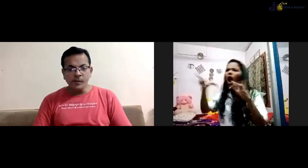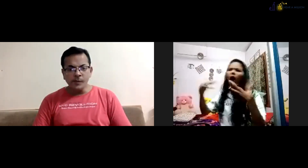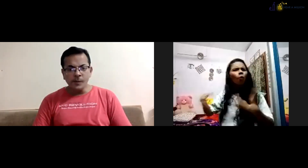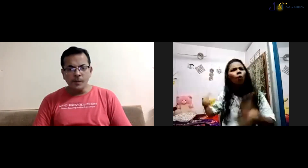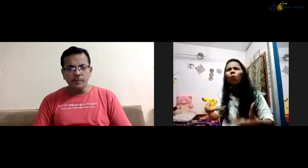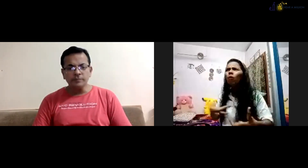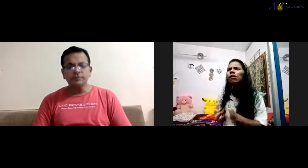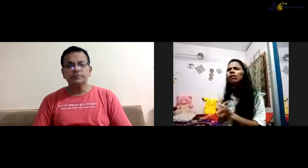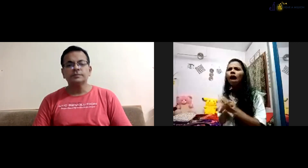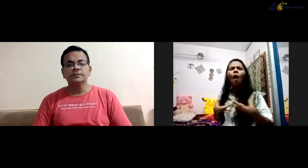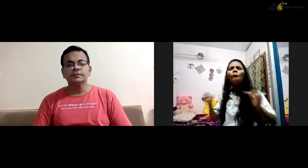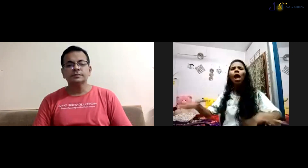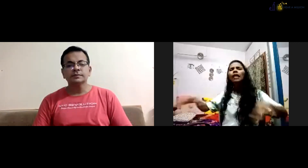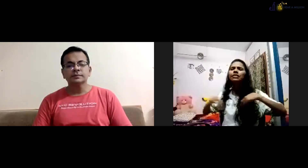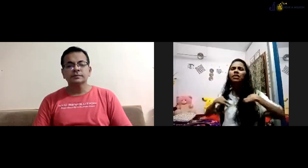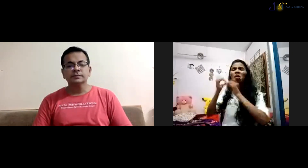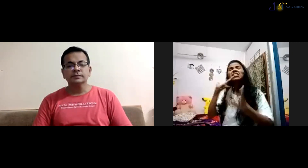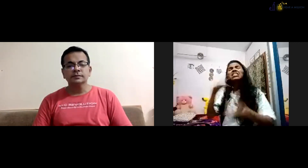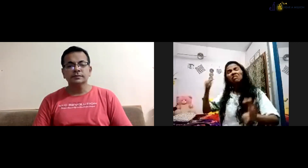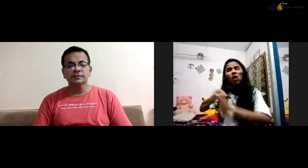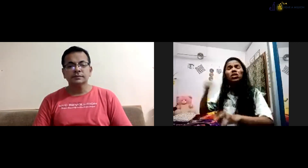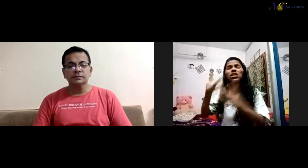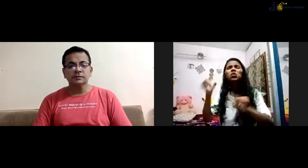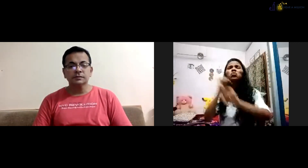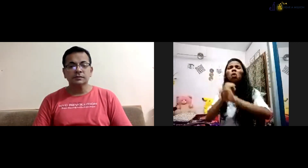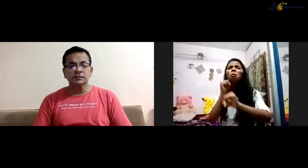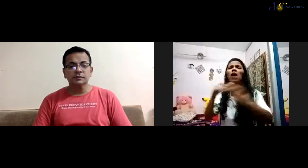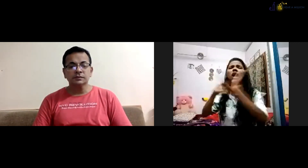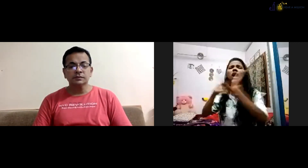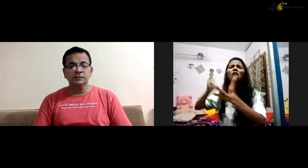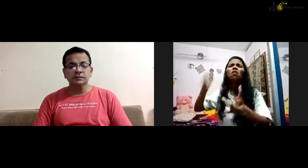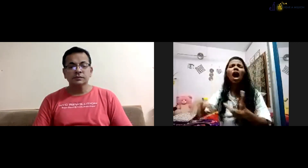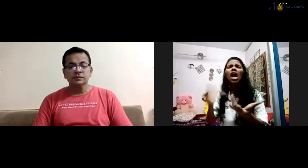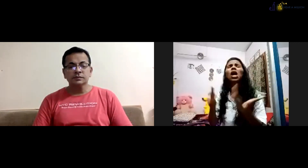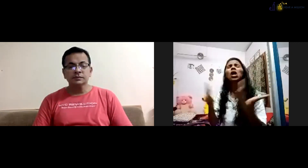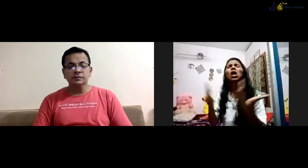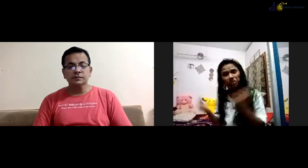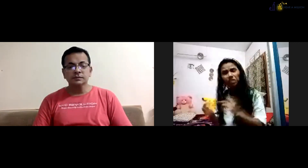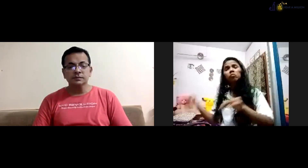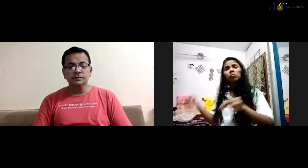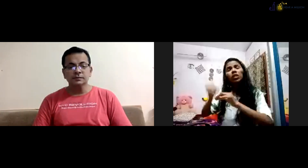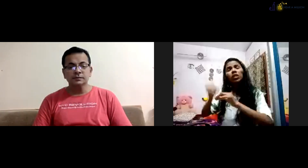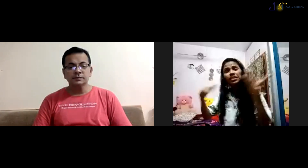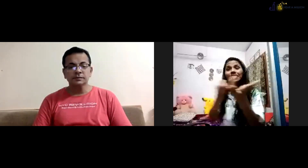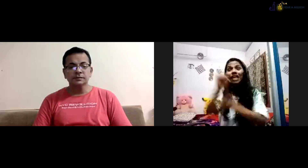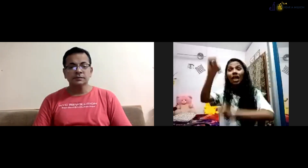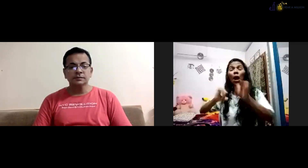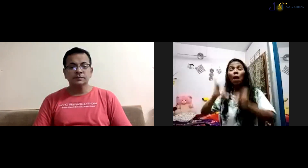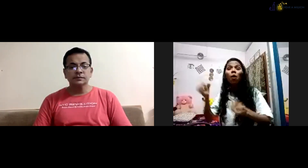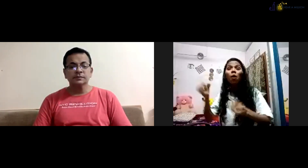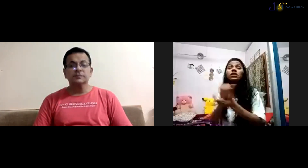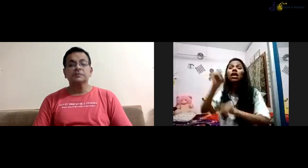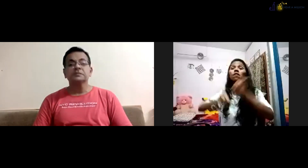that I was thinking that I have a more age, whether I would be suitable enough to do the Polytechnic